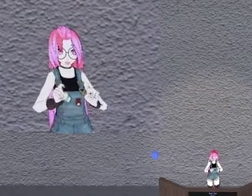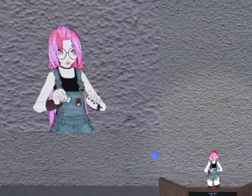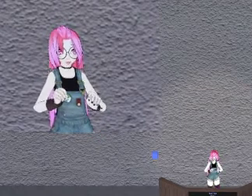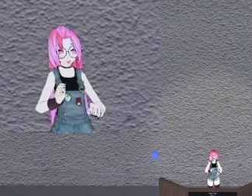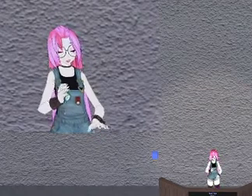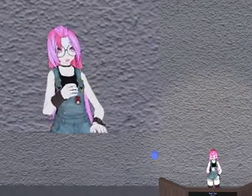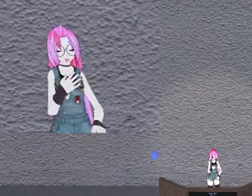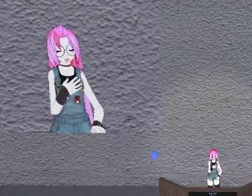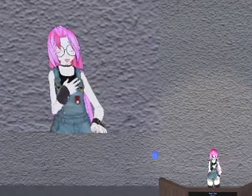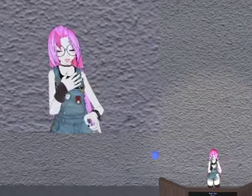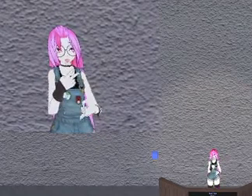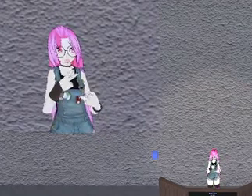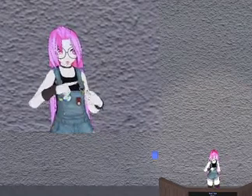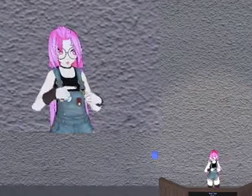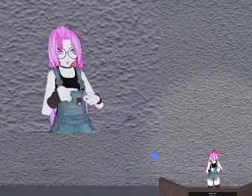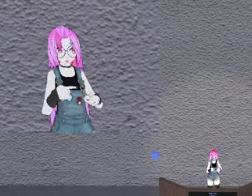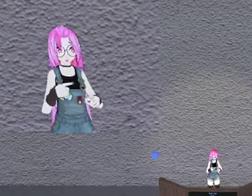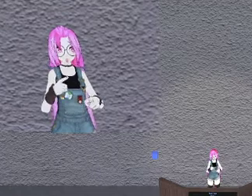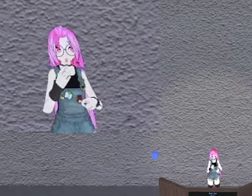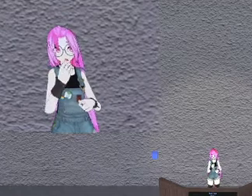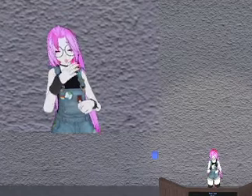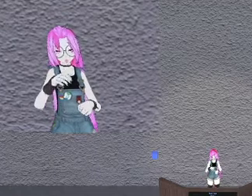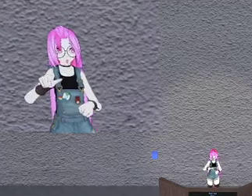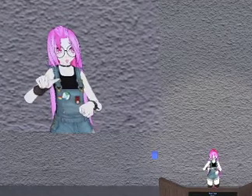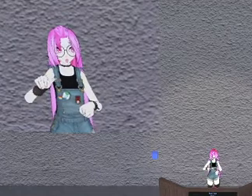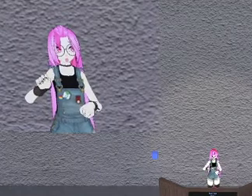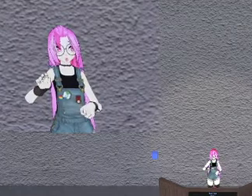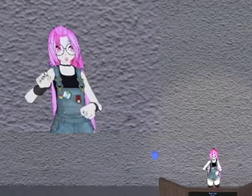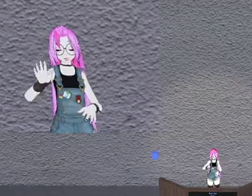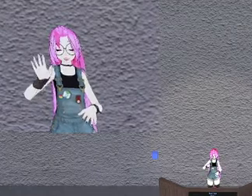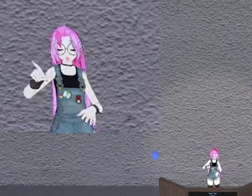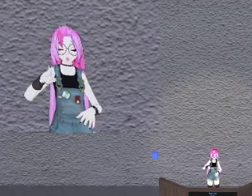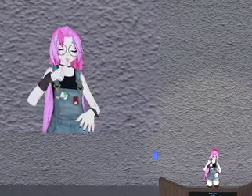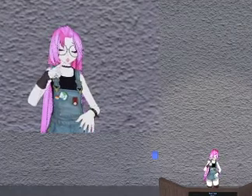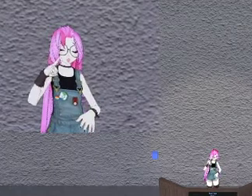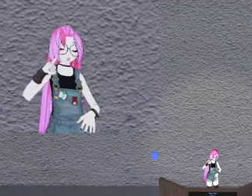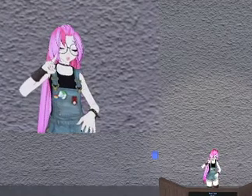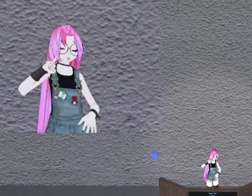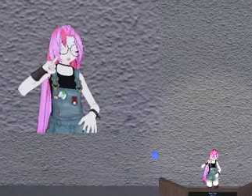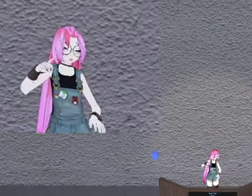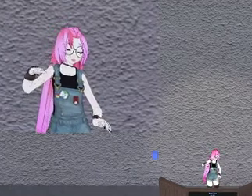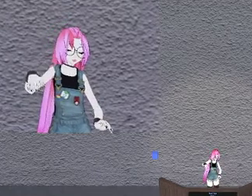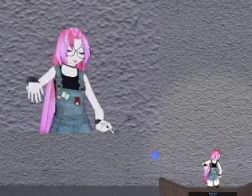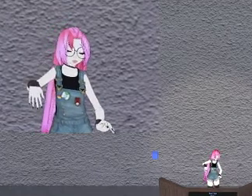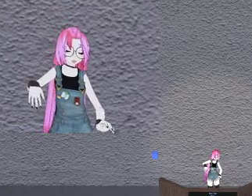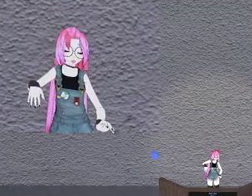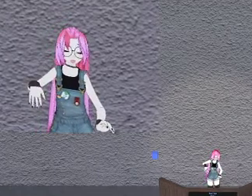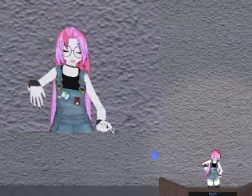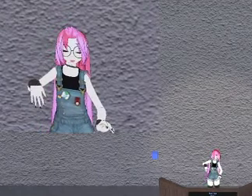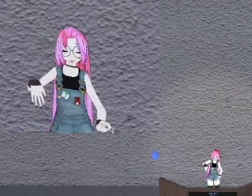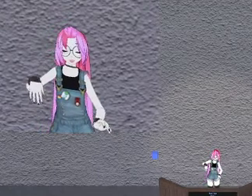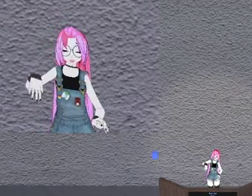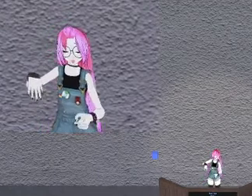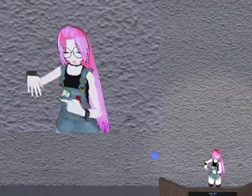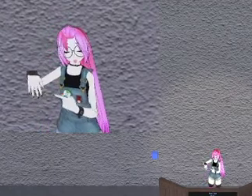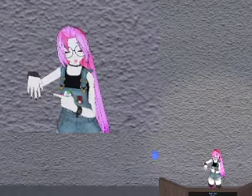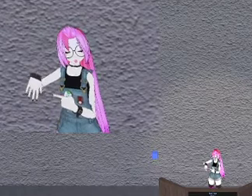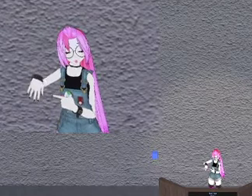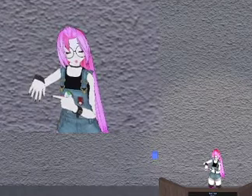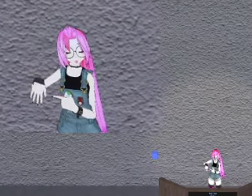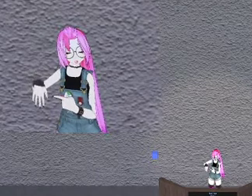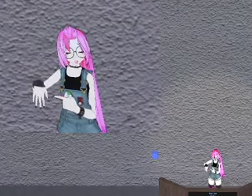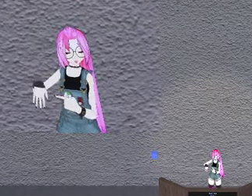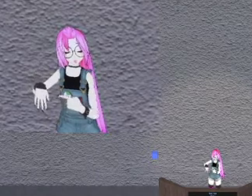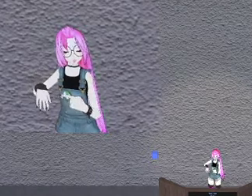to test me. And he goes, my friend, finger spells her name, she's deaf late in life. But he used